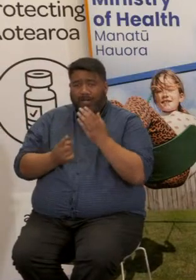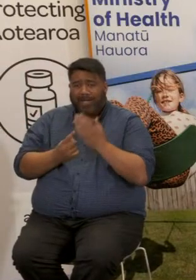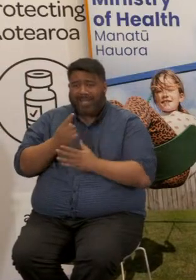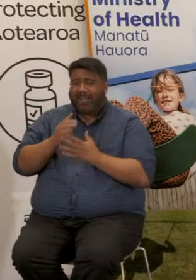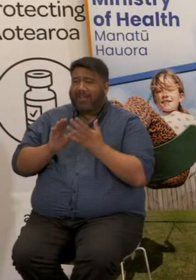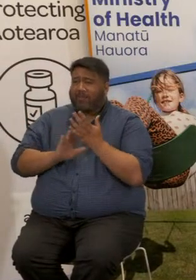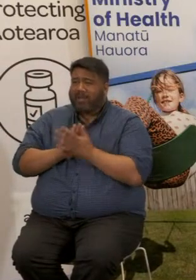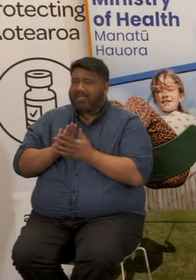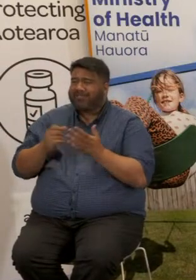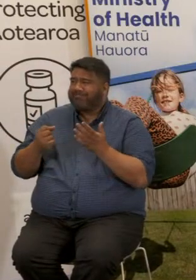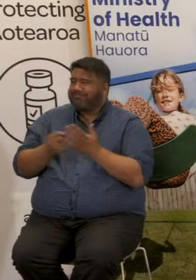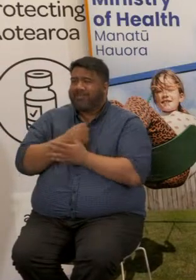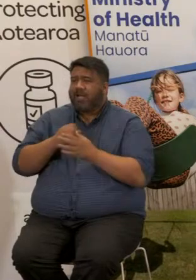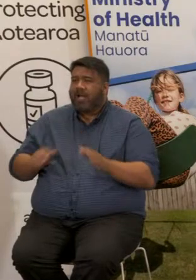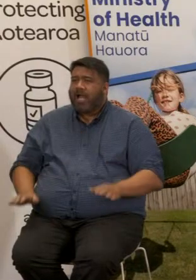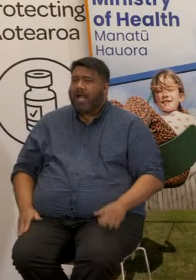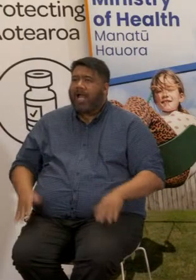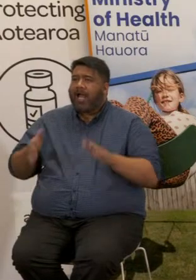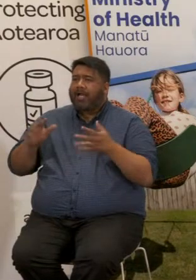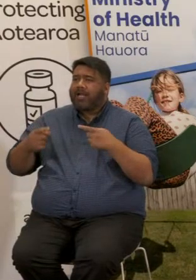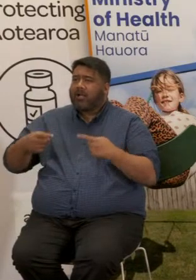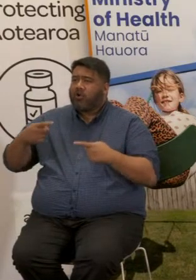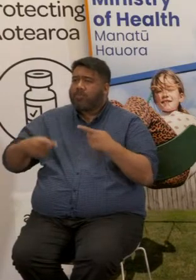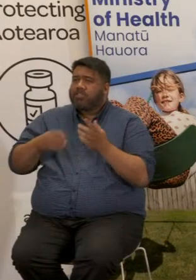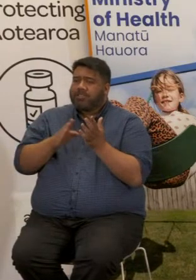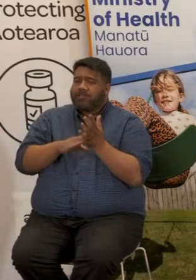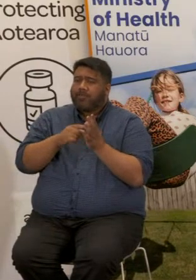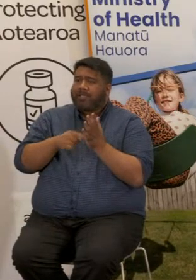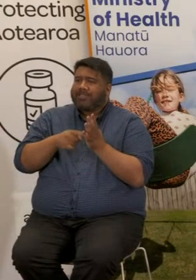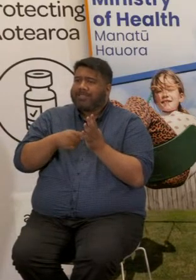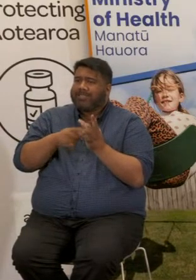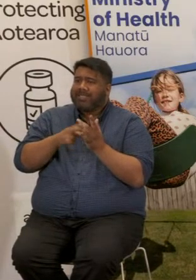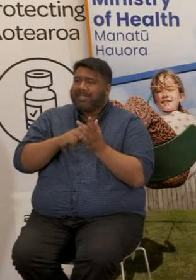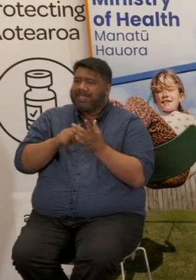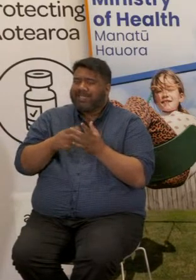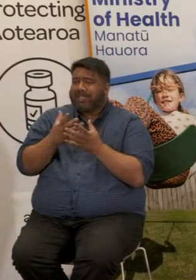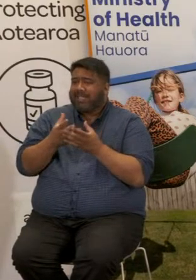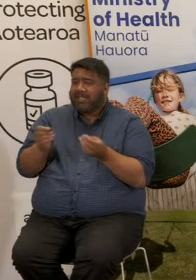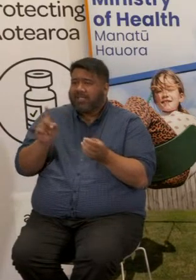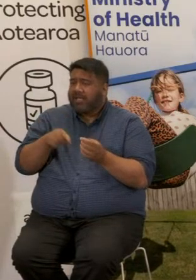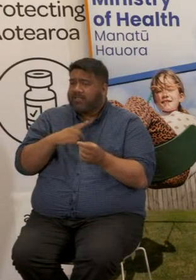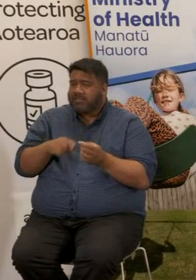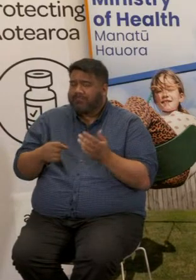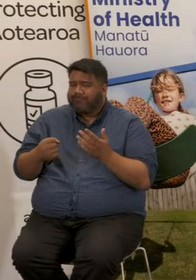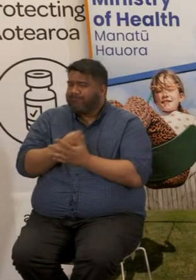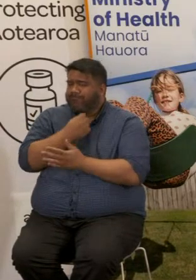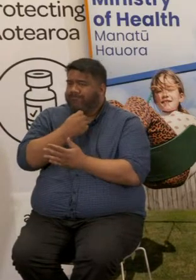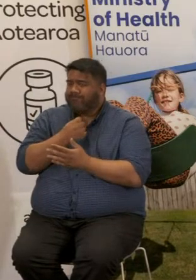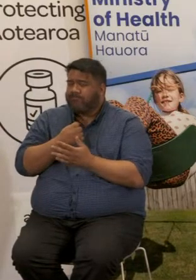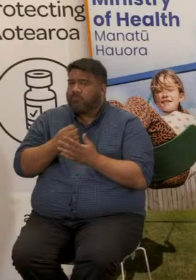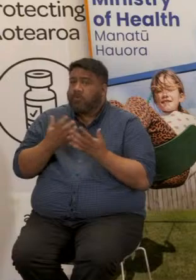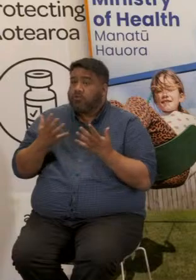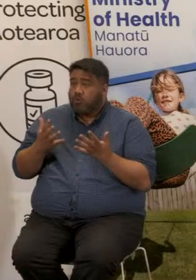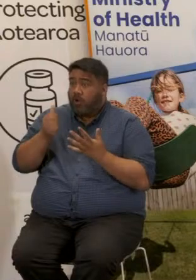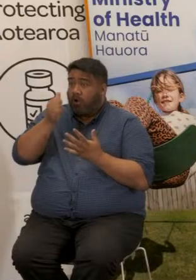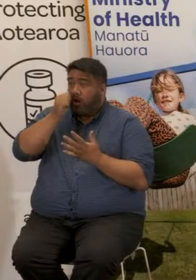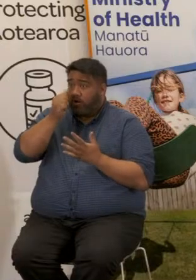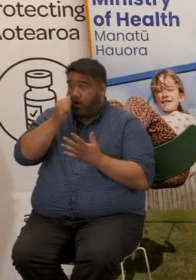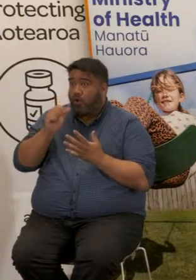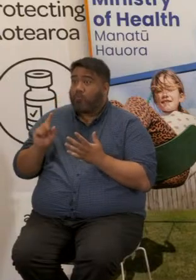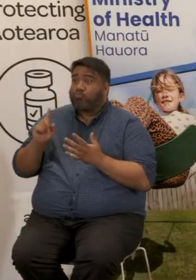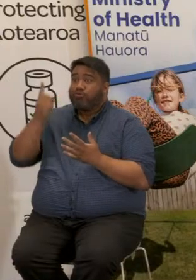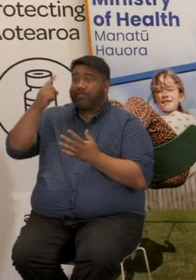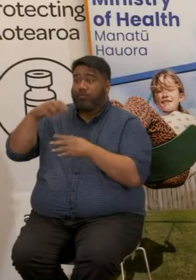practiced really hard, and their national event was turned off. And so I'm aware that the